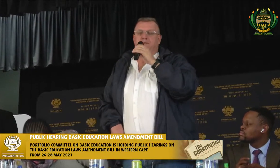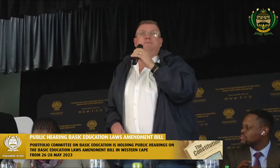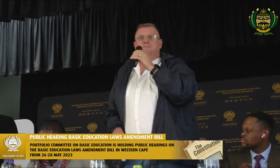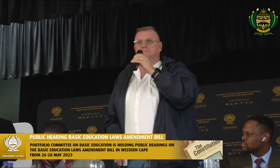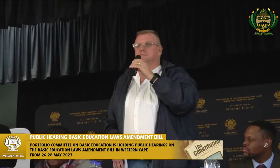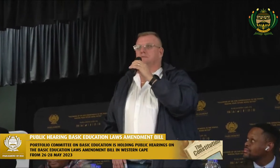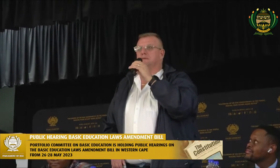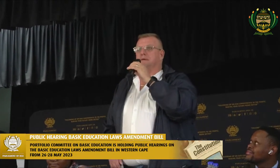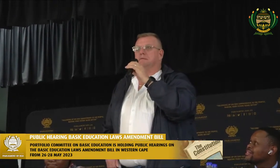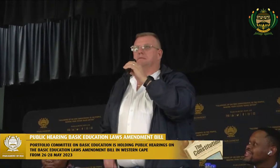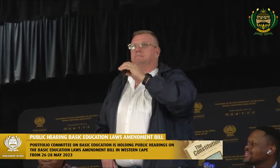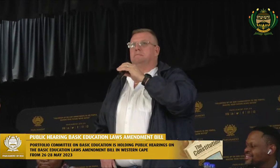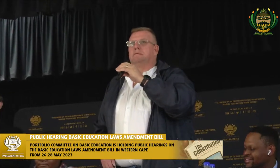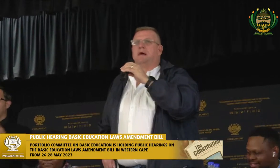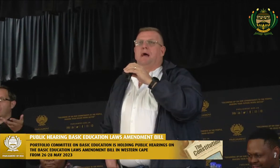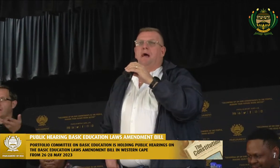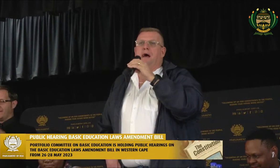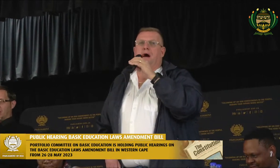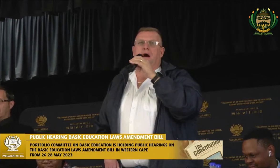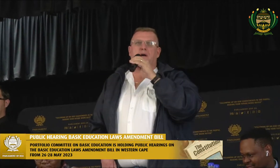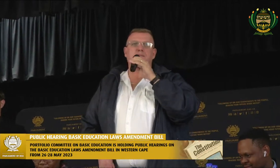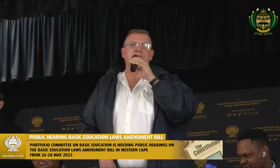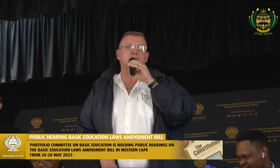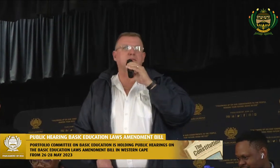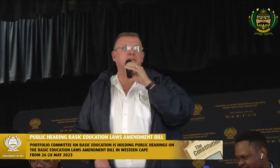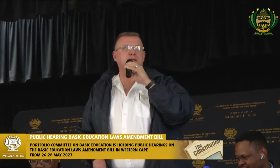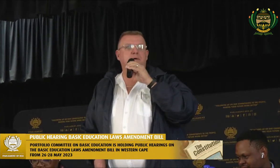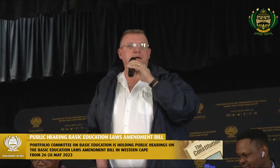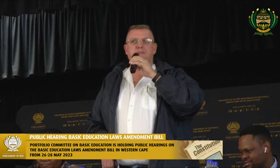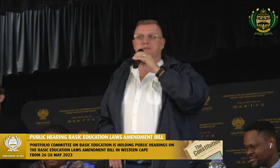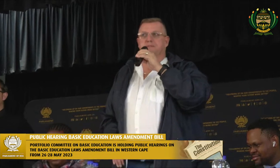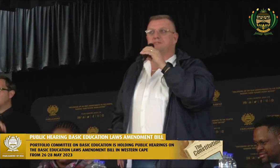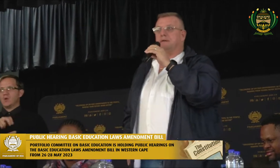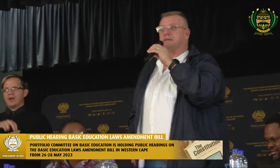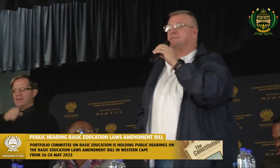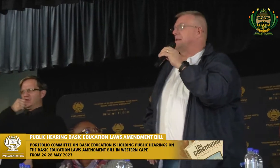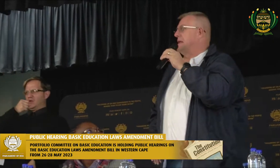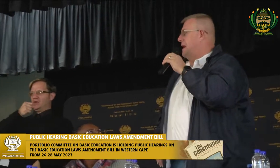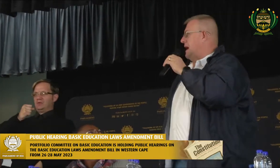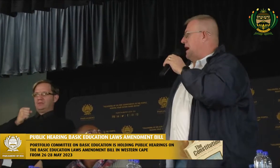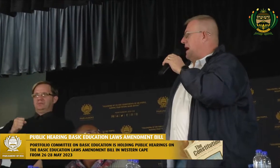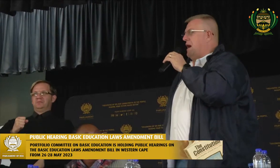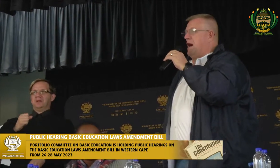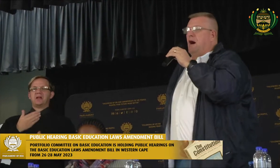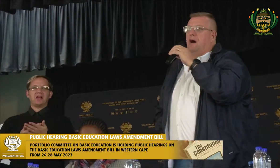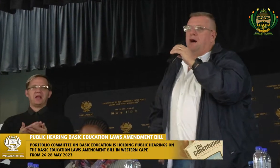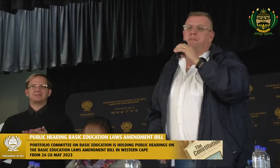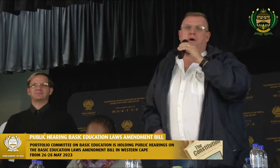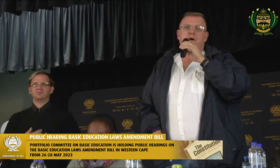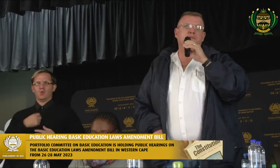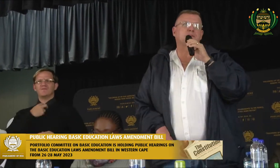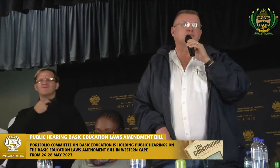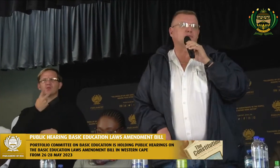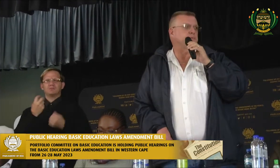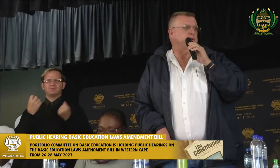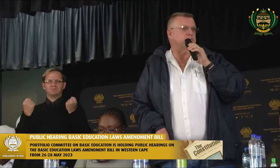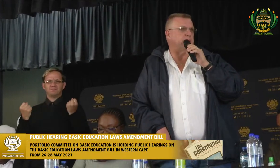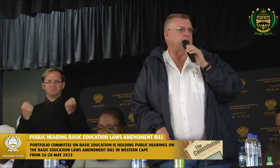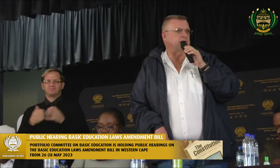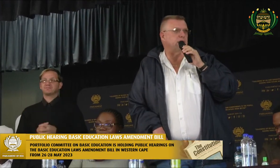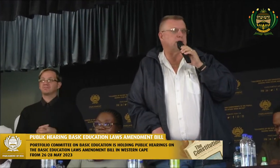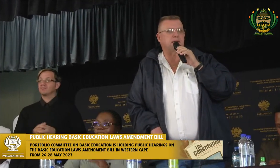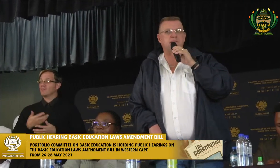Good afternoon. Sorry. I obviously don't need a microphone too much. On behalf of the